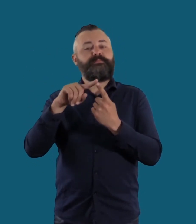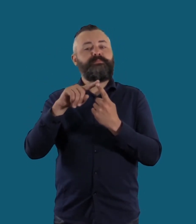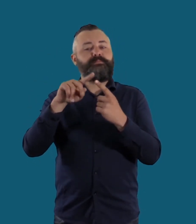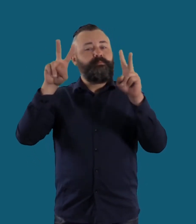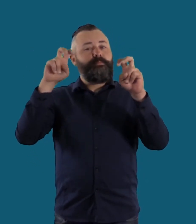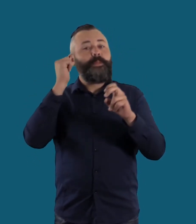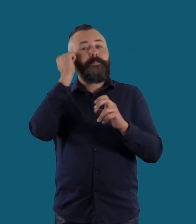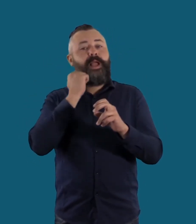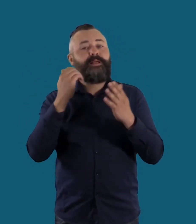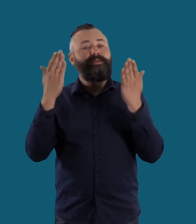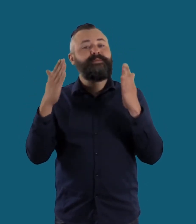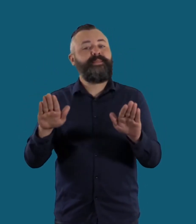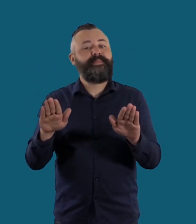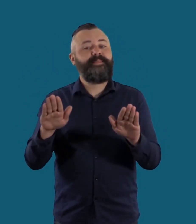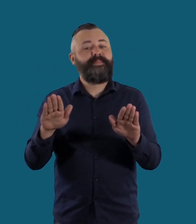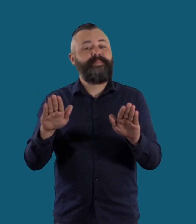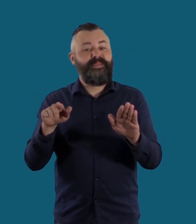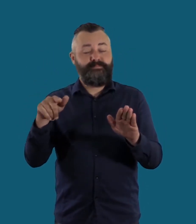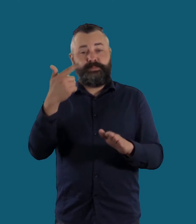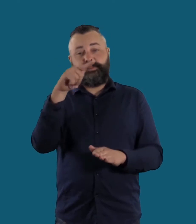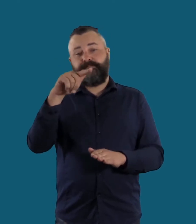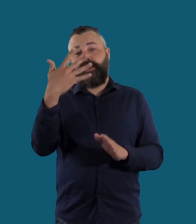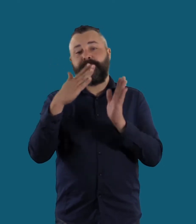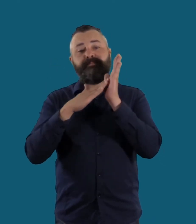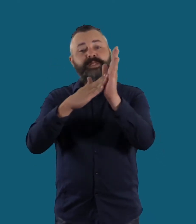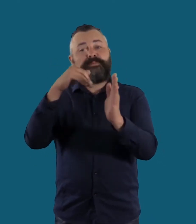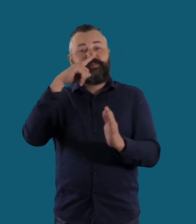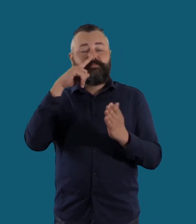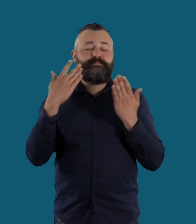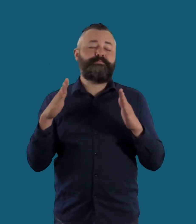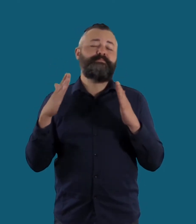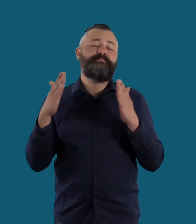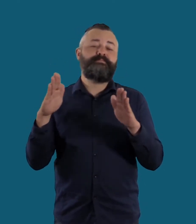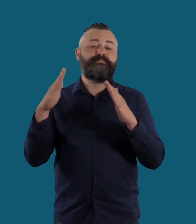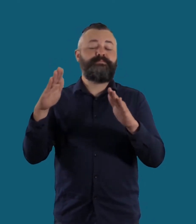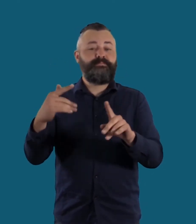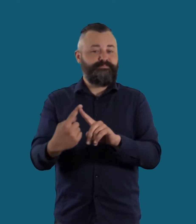One, in 1347, the Black Death resulted in 75 million deaths.